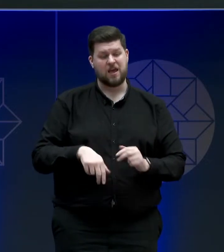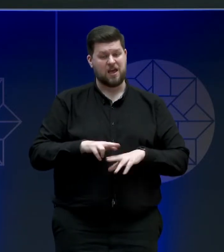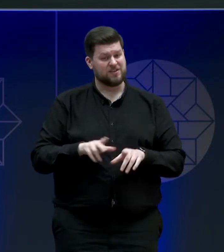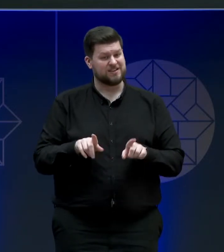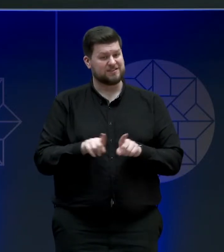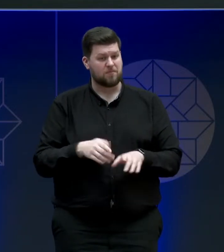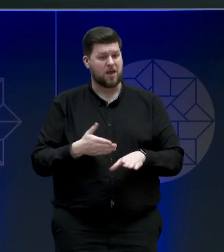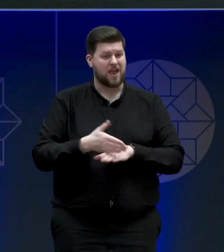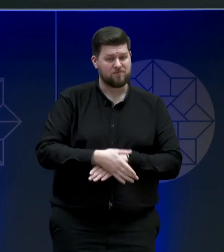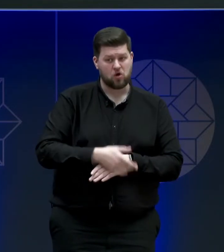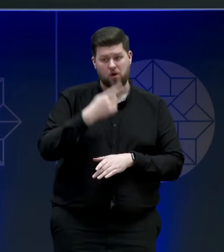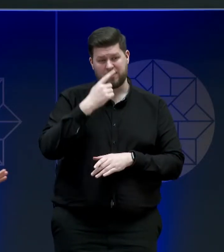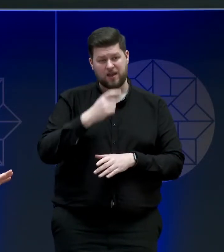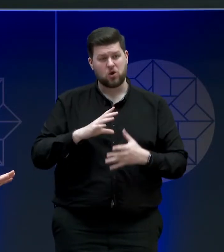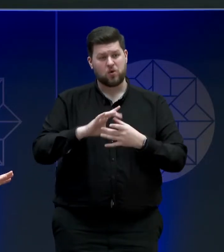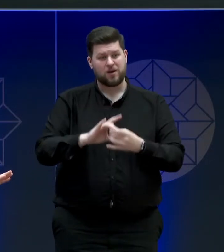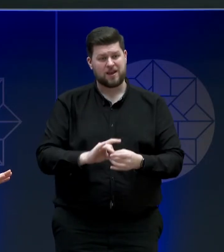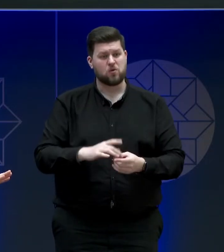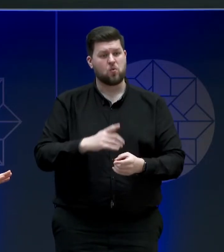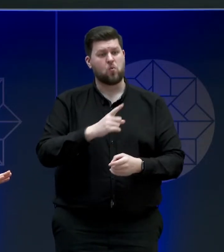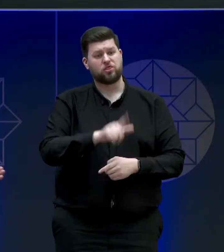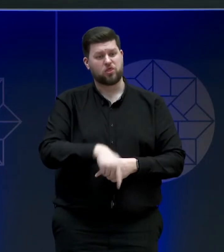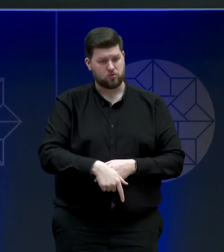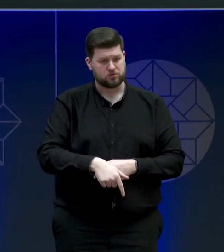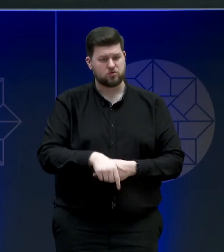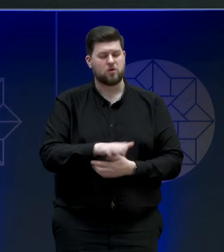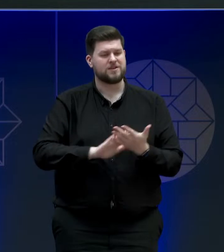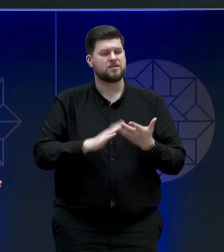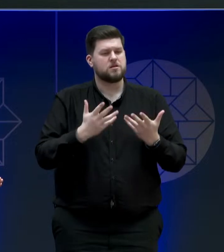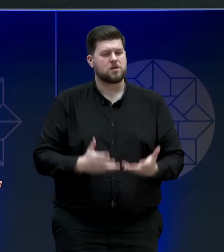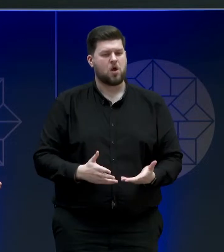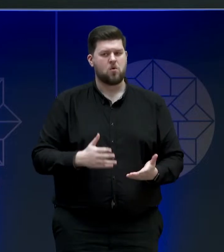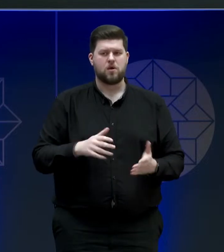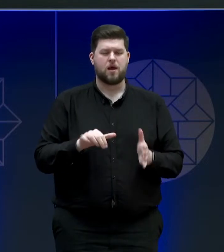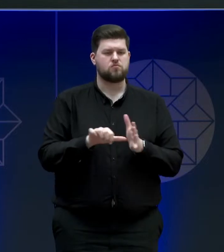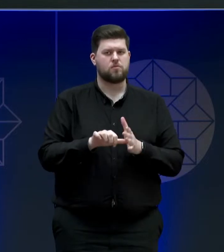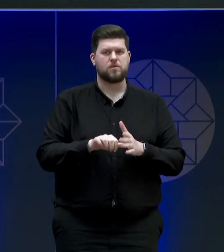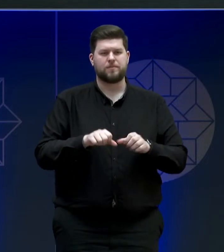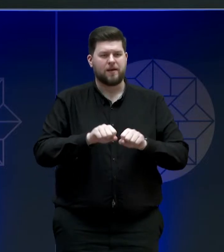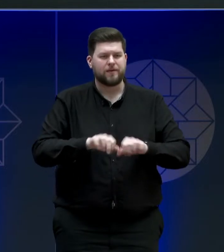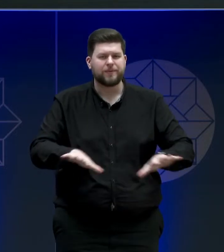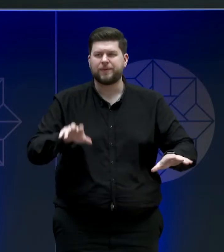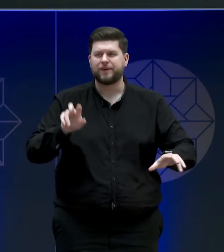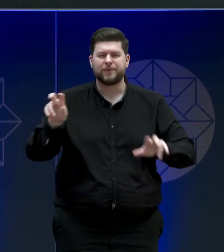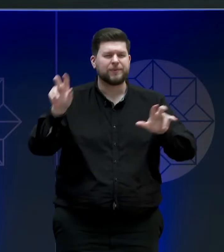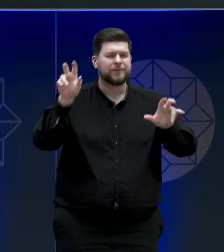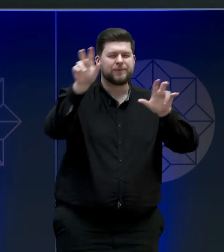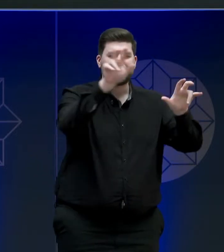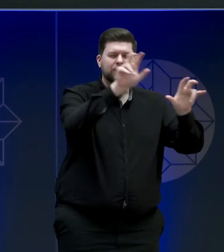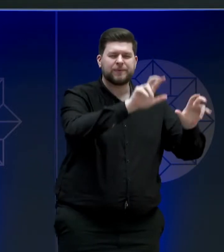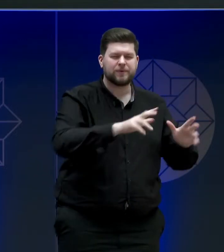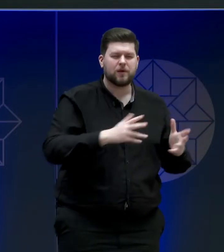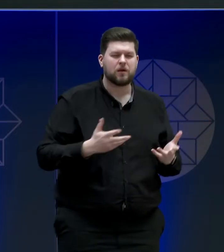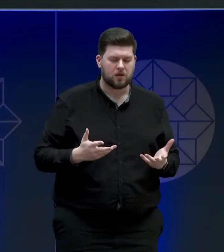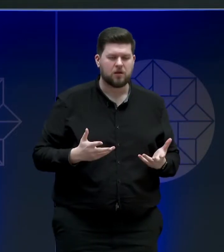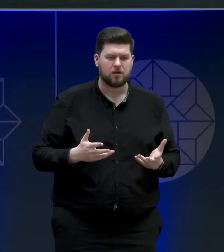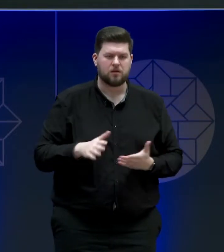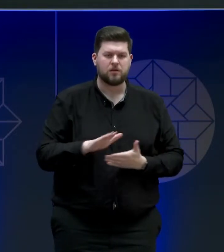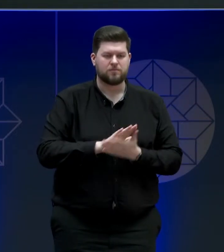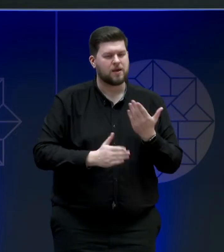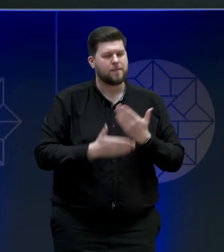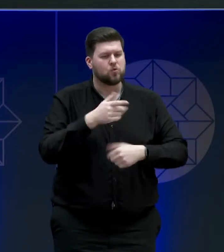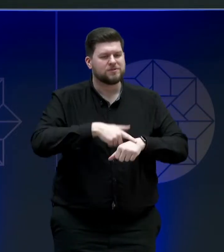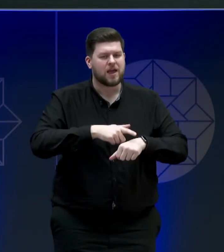properties. So it's now a very diffuse problem across many isolated rural localities, which obviously takes more